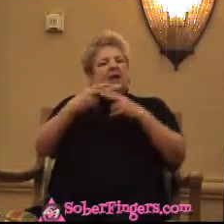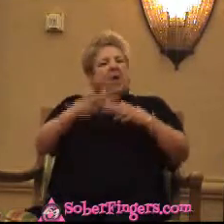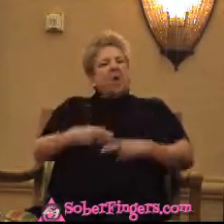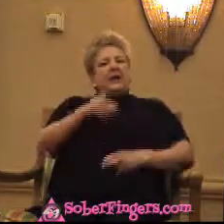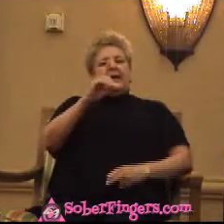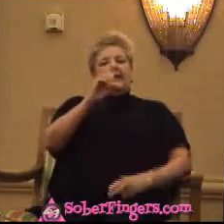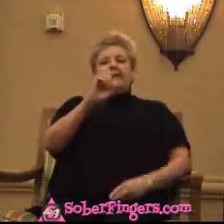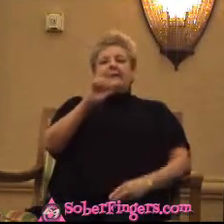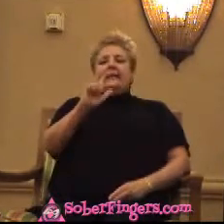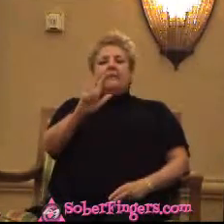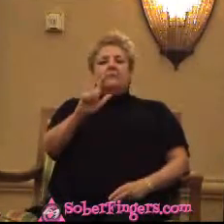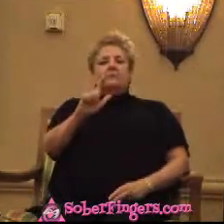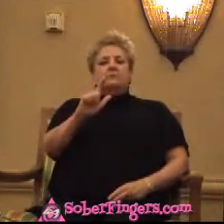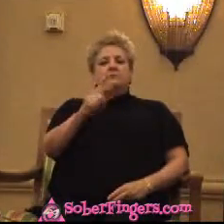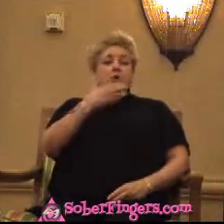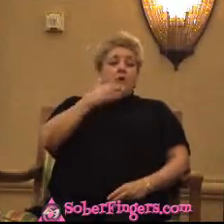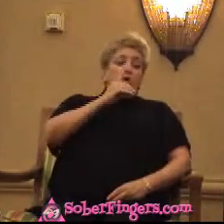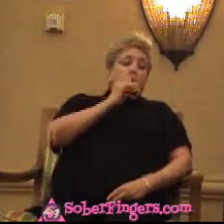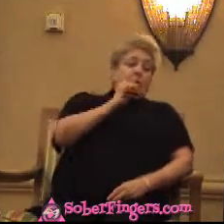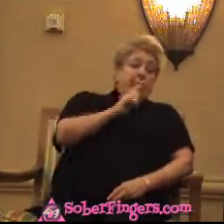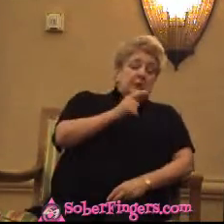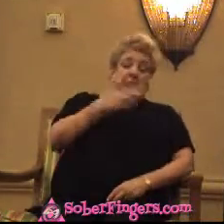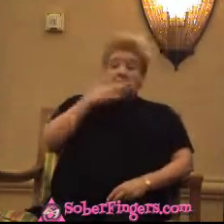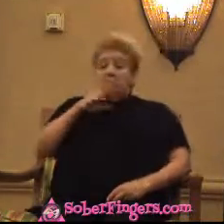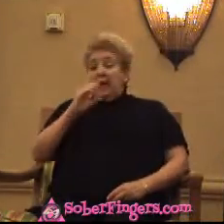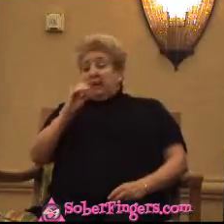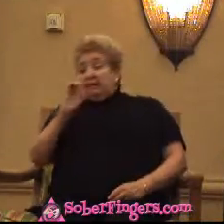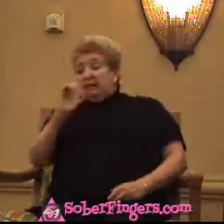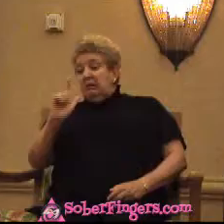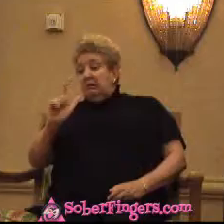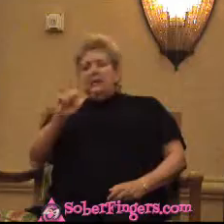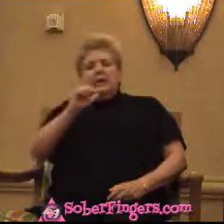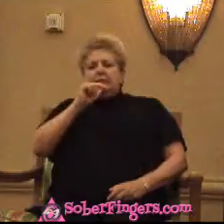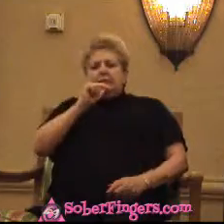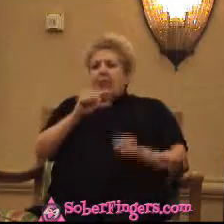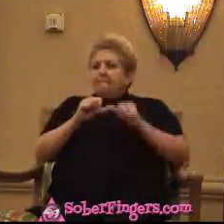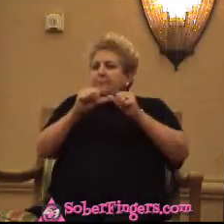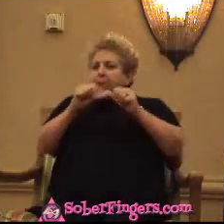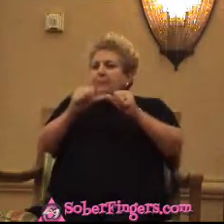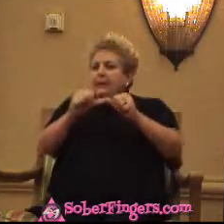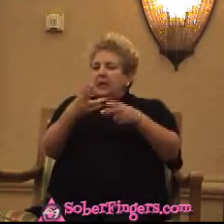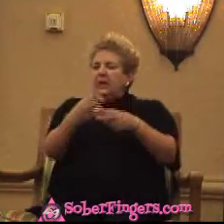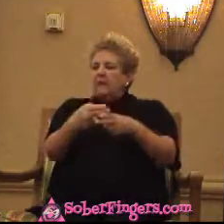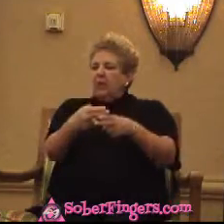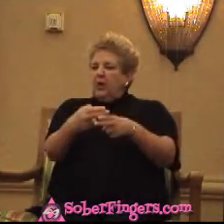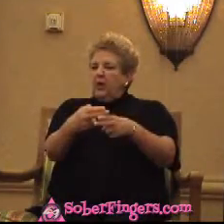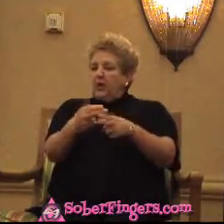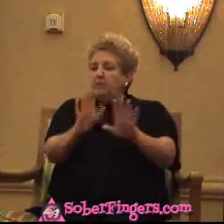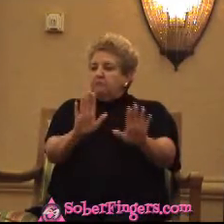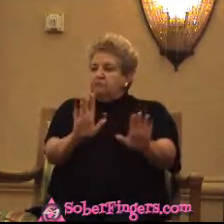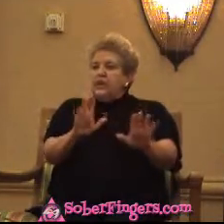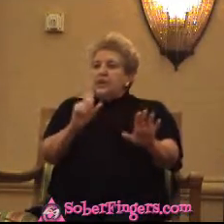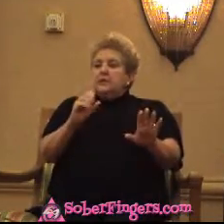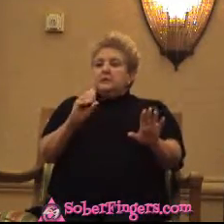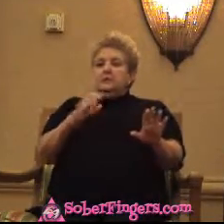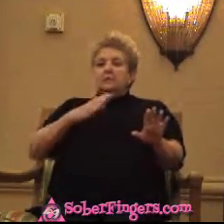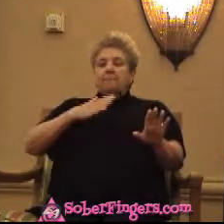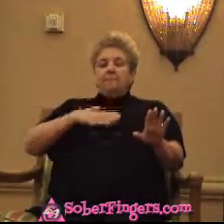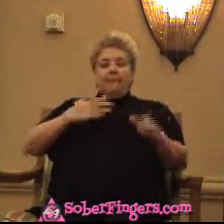deals or bad deals, are not permanent. They're always temporary. So I had this life, this roller coaster life, and I